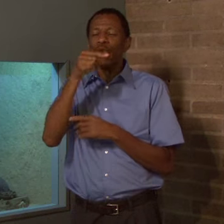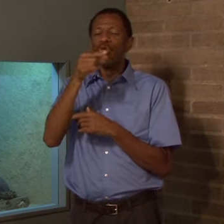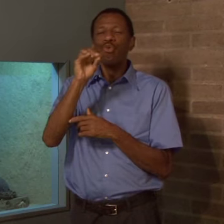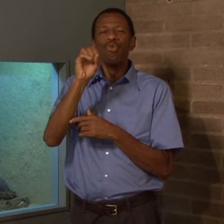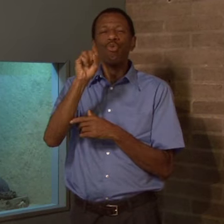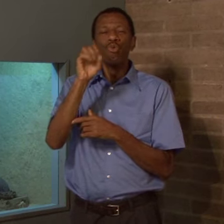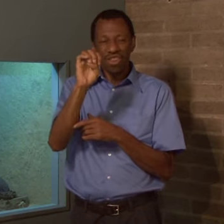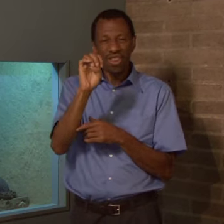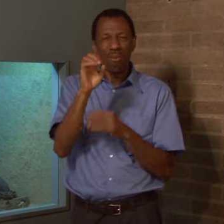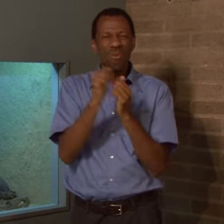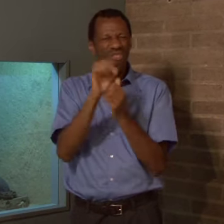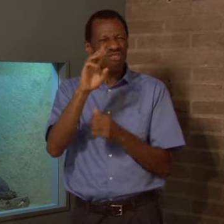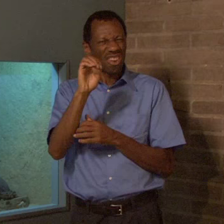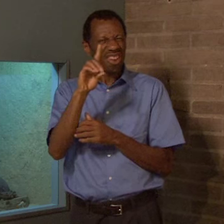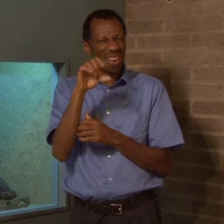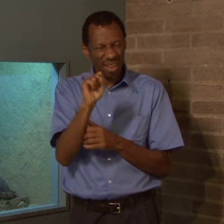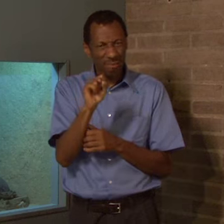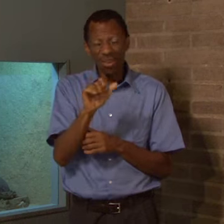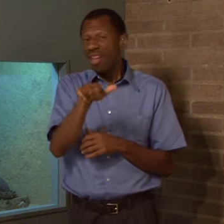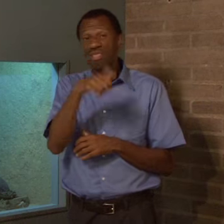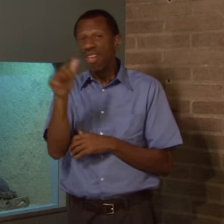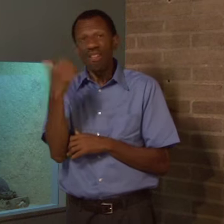One toy is a small duck or goose